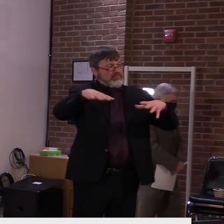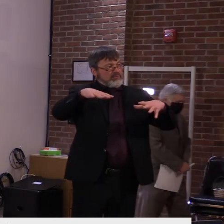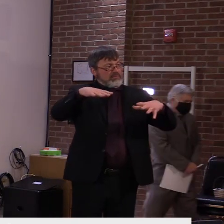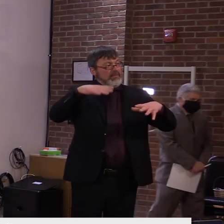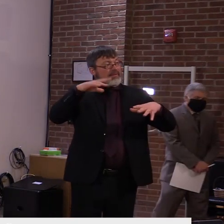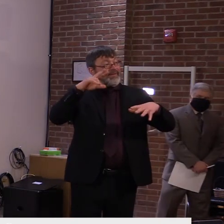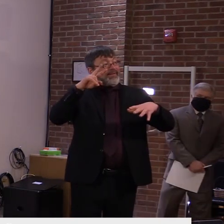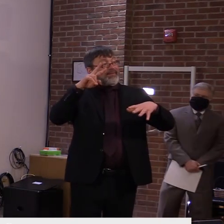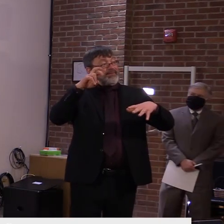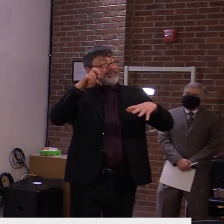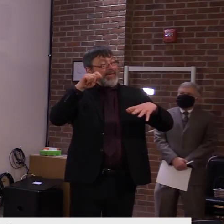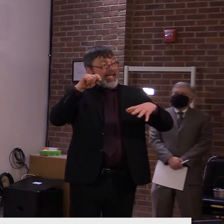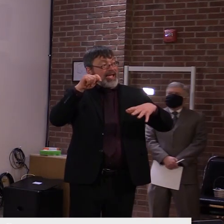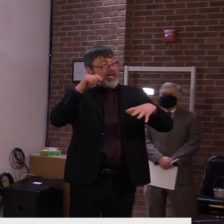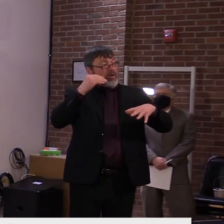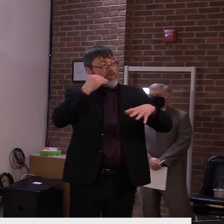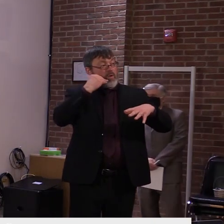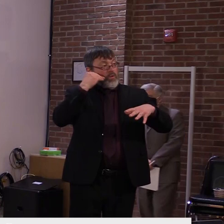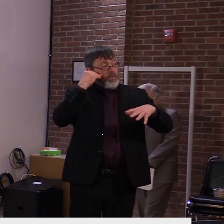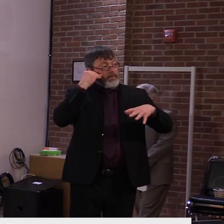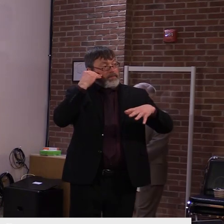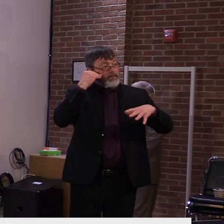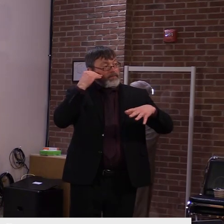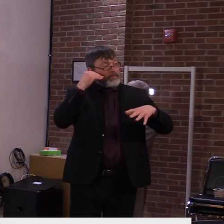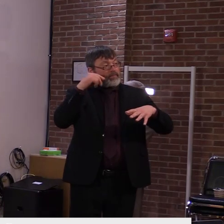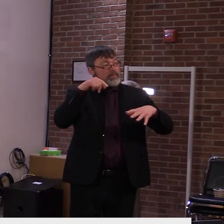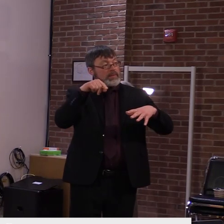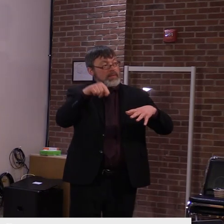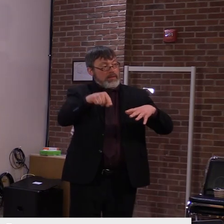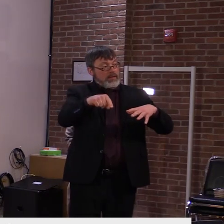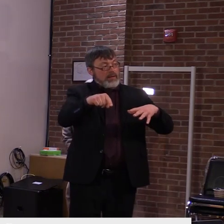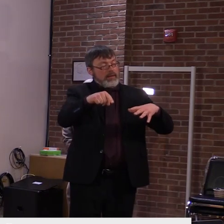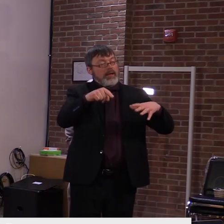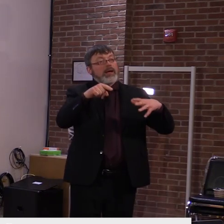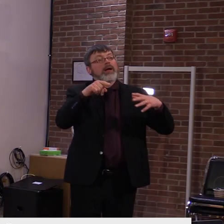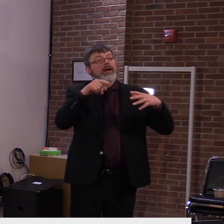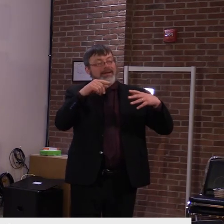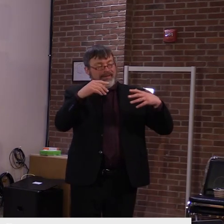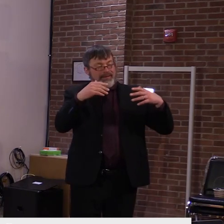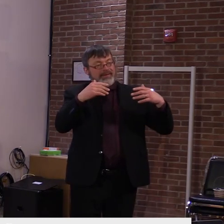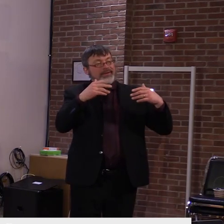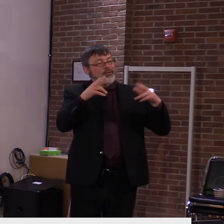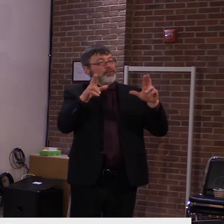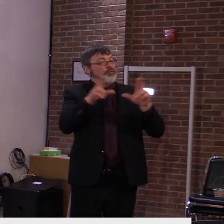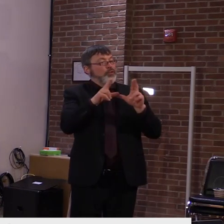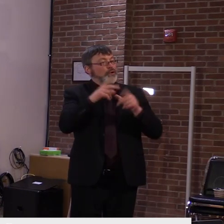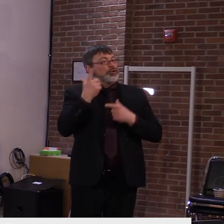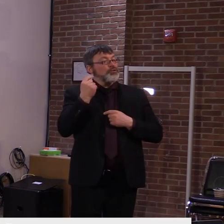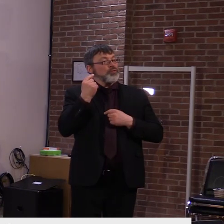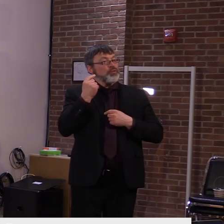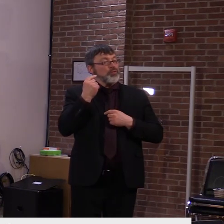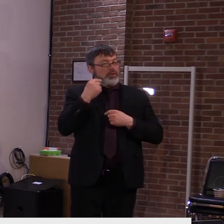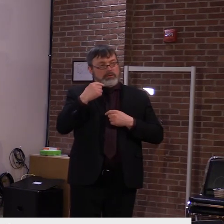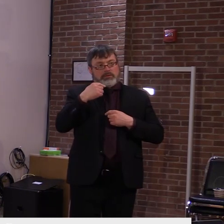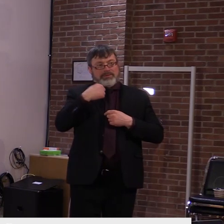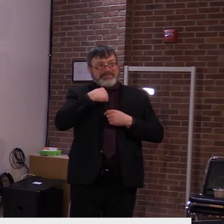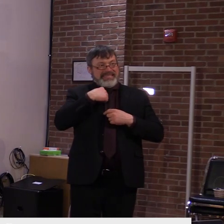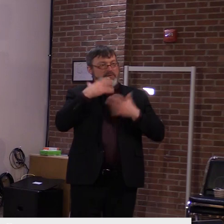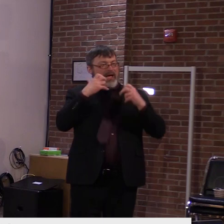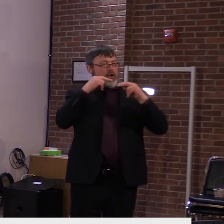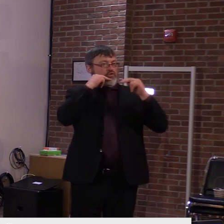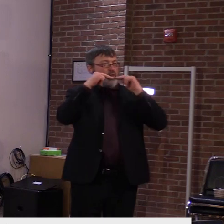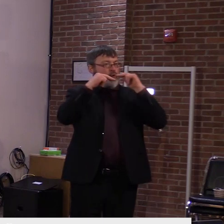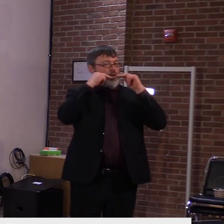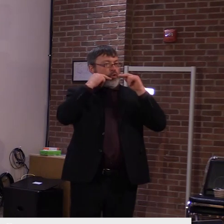regulations because it's an emergency order. An emergency authorization, so it doesn't allow us to mandate